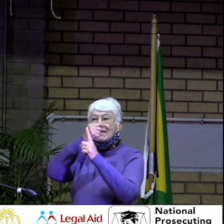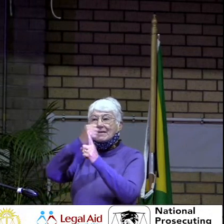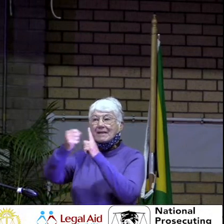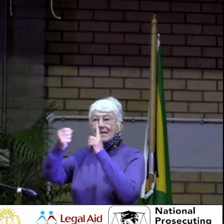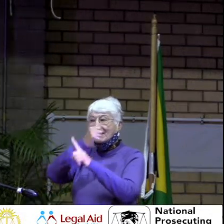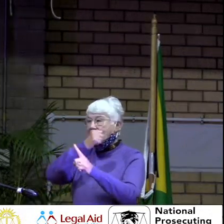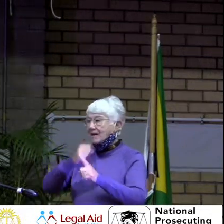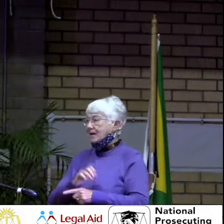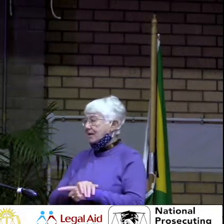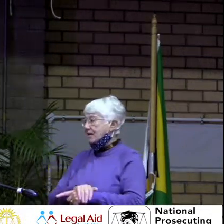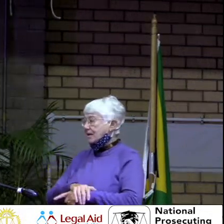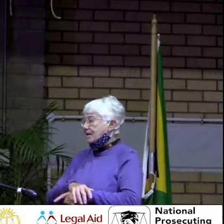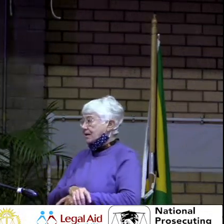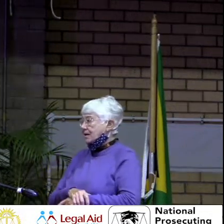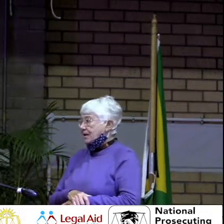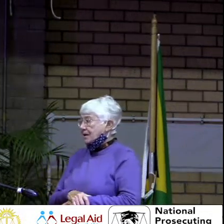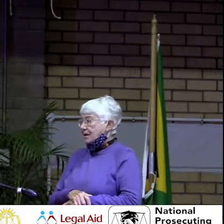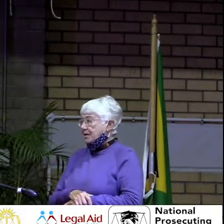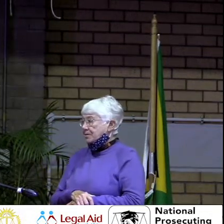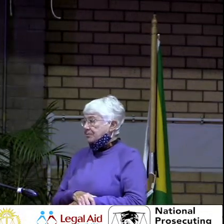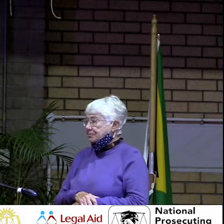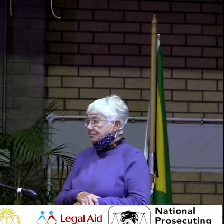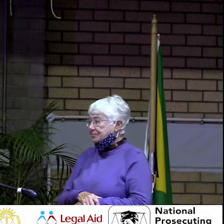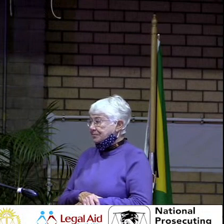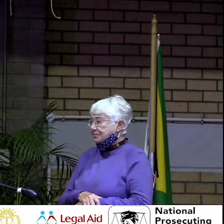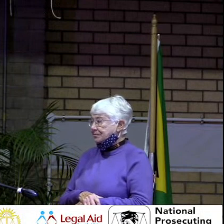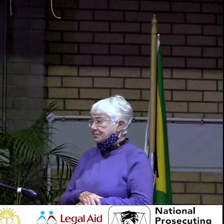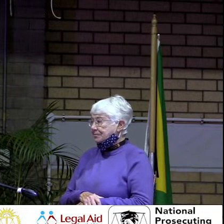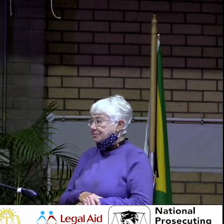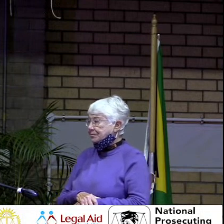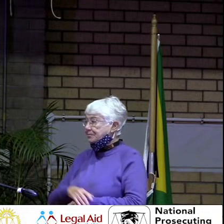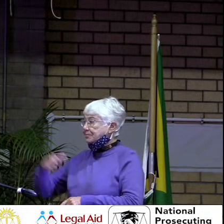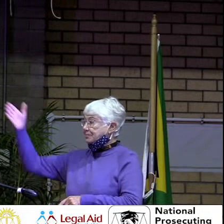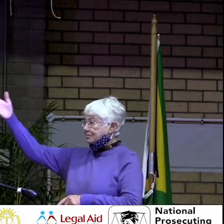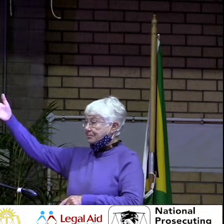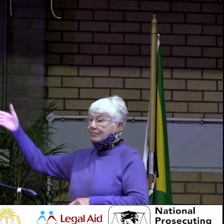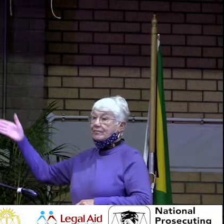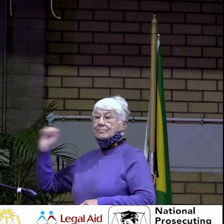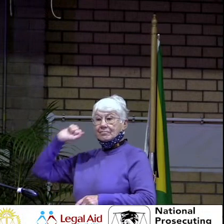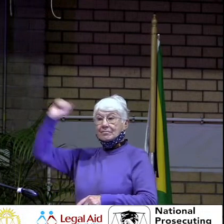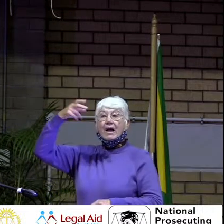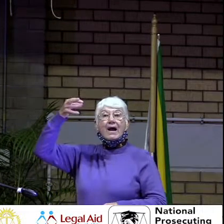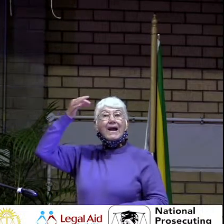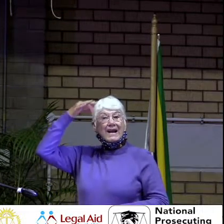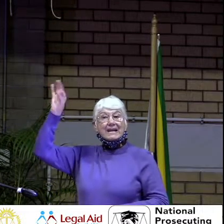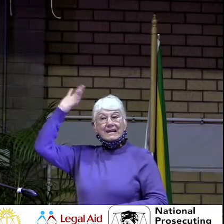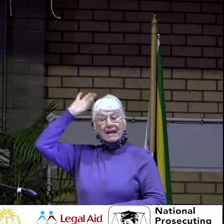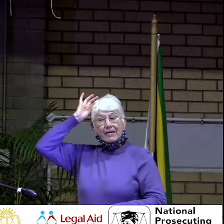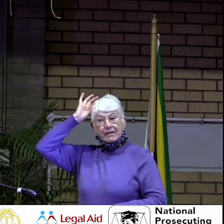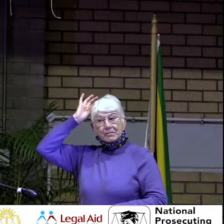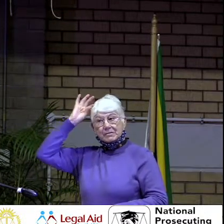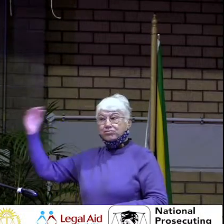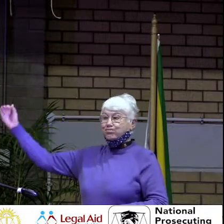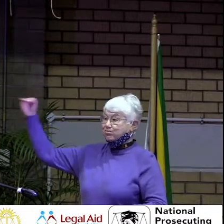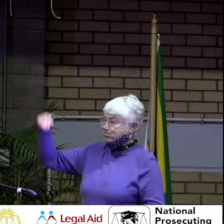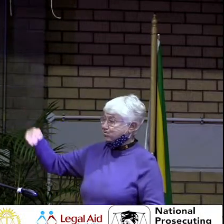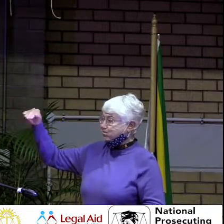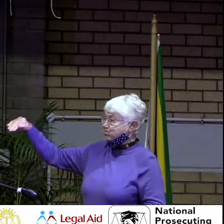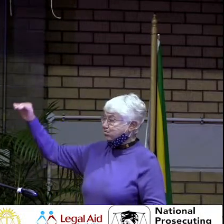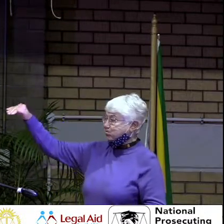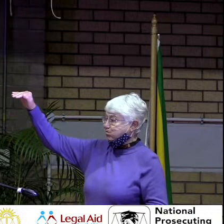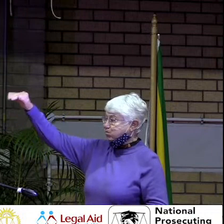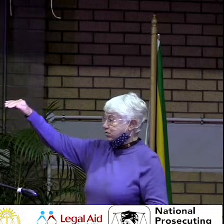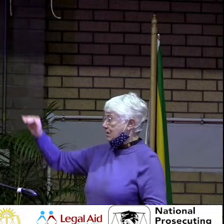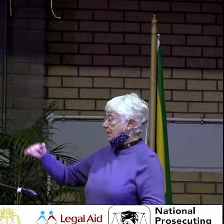a cross range of government representatives at the table, sitting in the